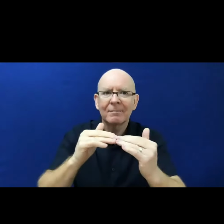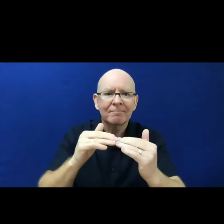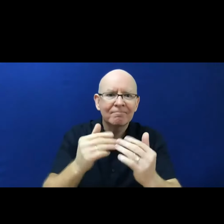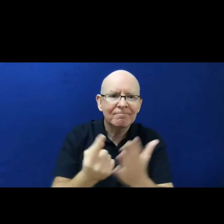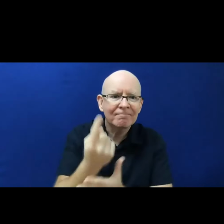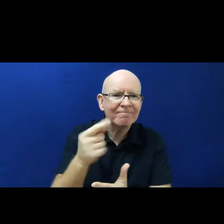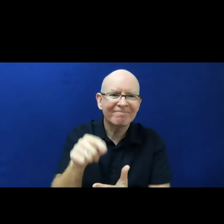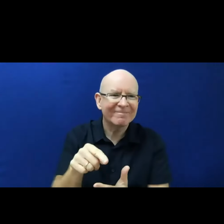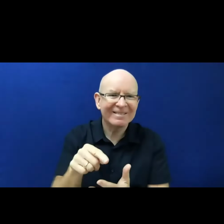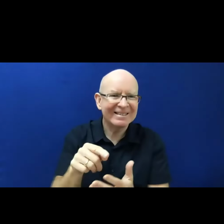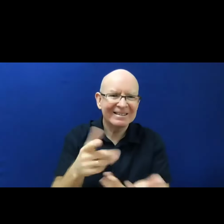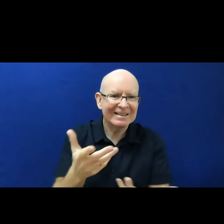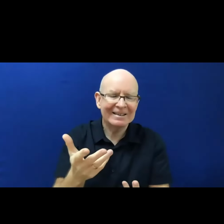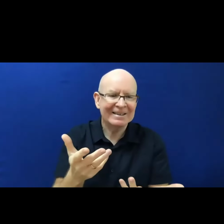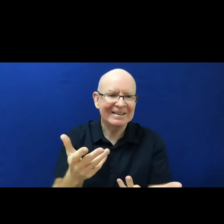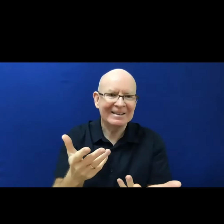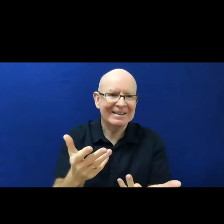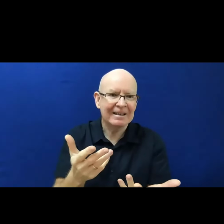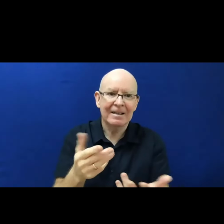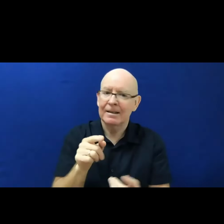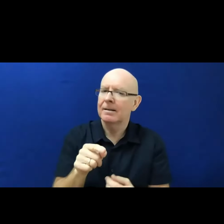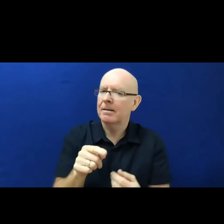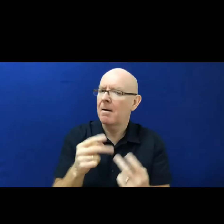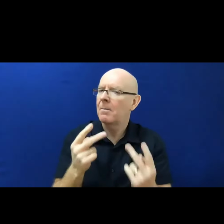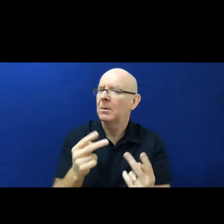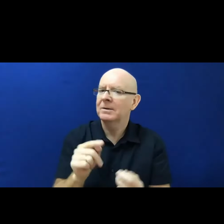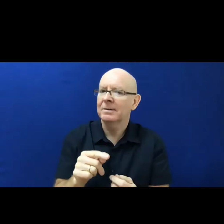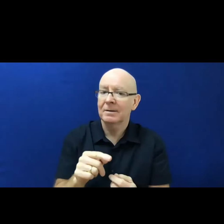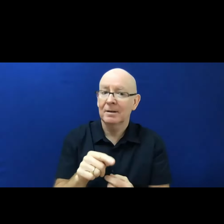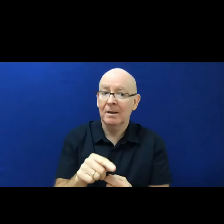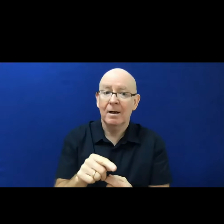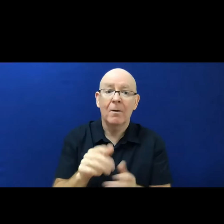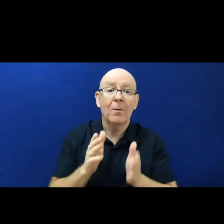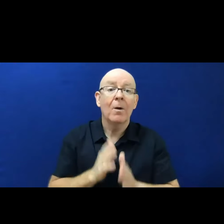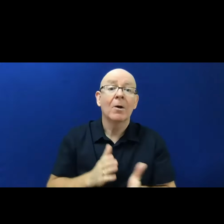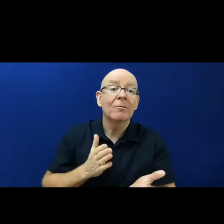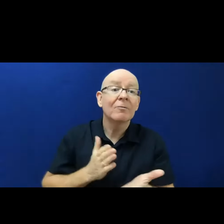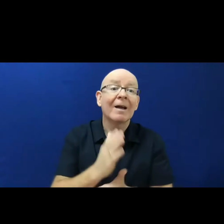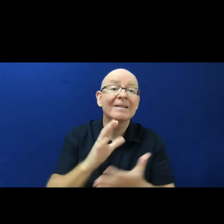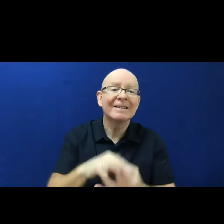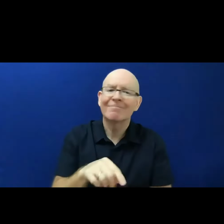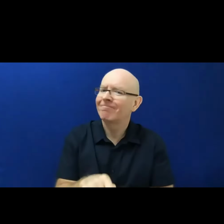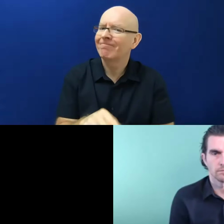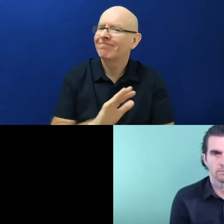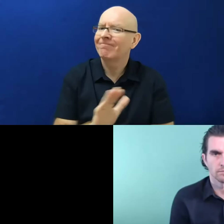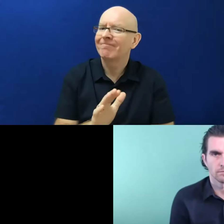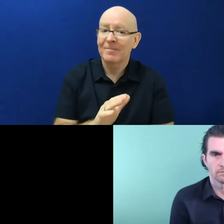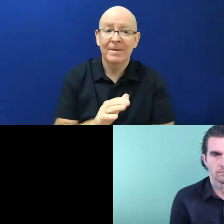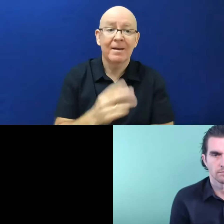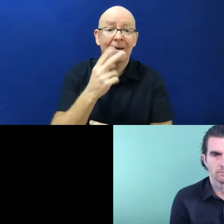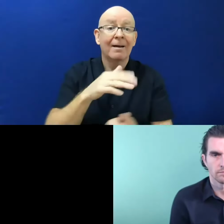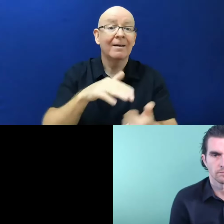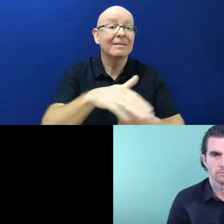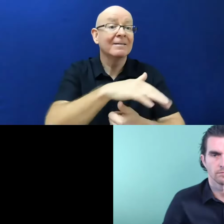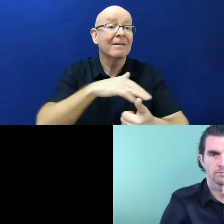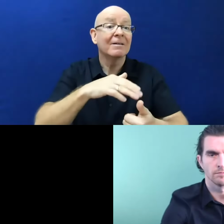High Commissioner at the Office of High Commissioner on Human Rights, and she was the former Irish